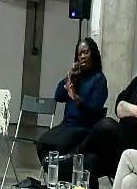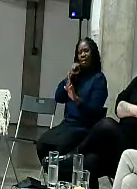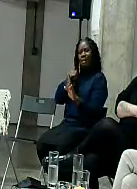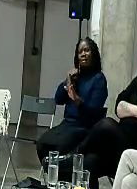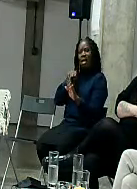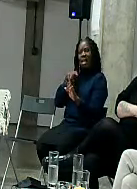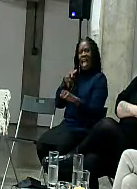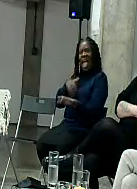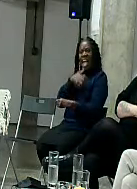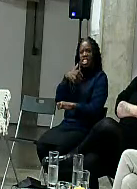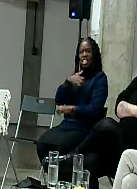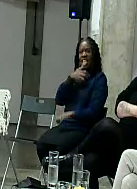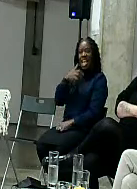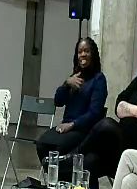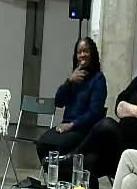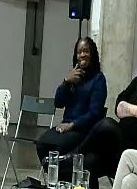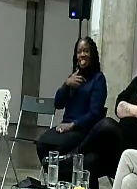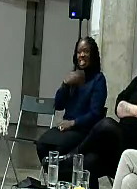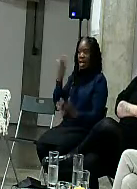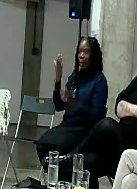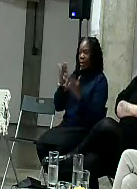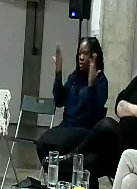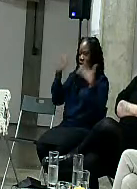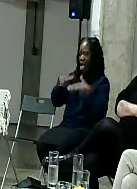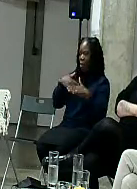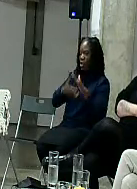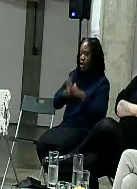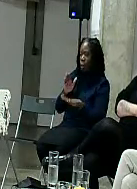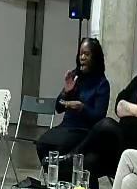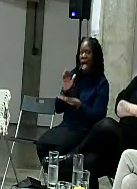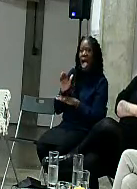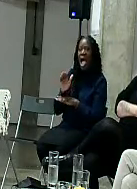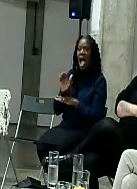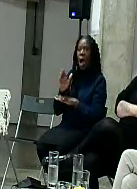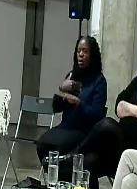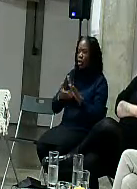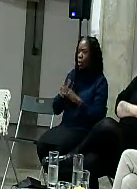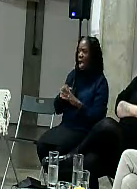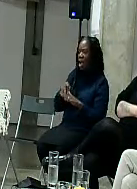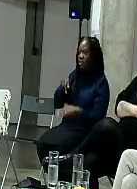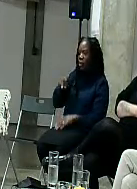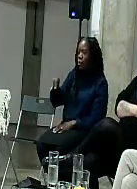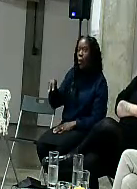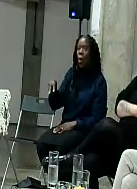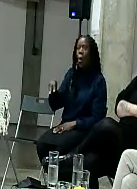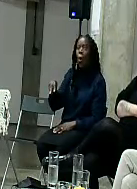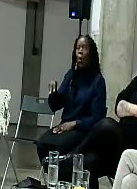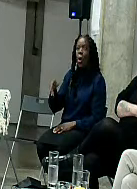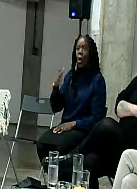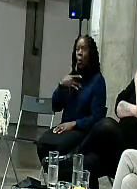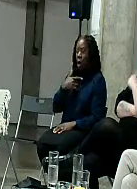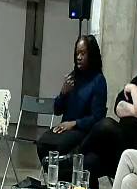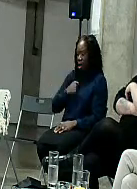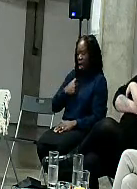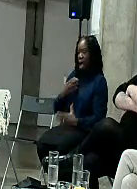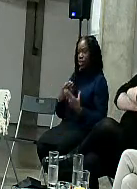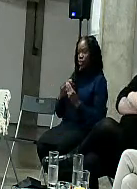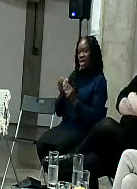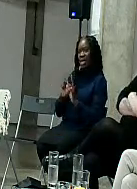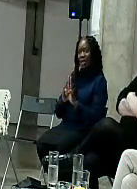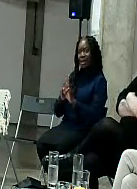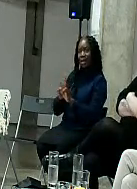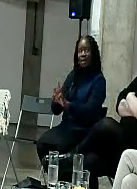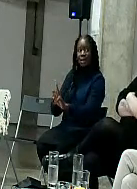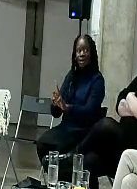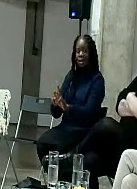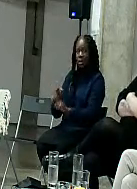and in the middle of the night wanted to go out for a walk and come with him. Well,